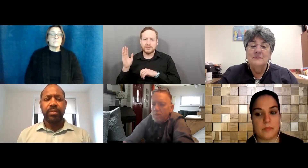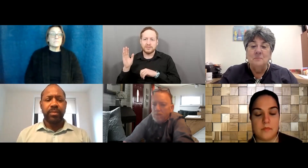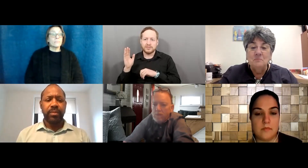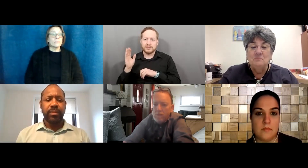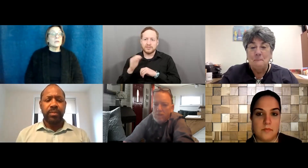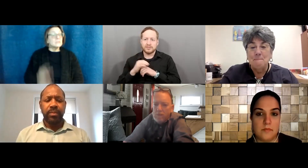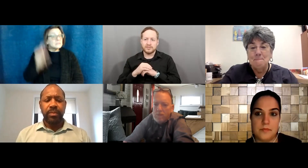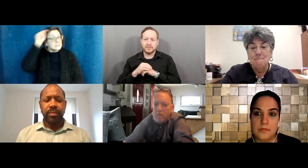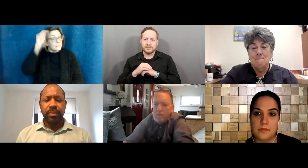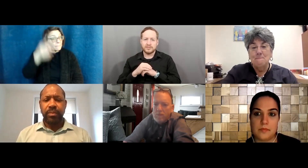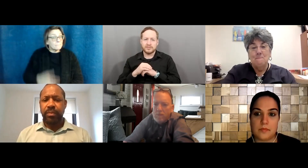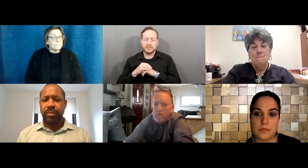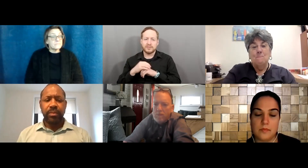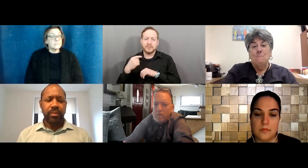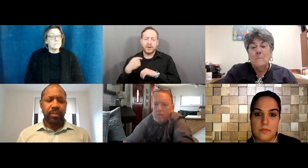Tim?